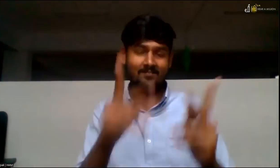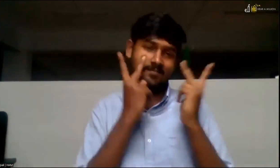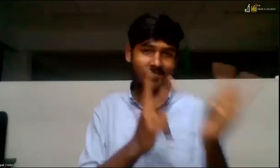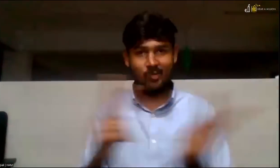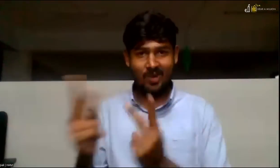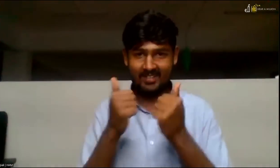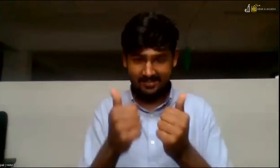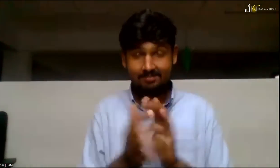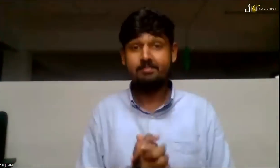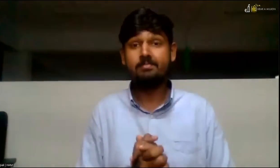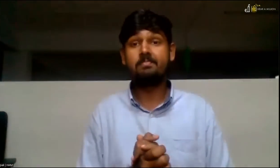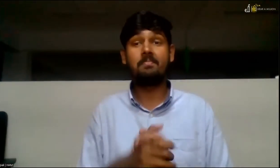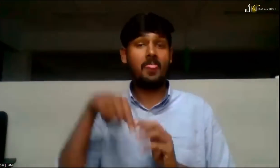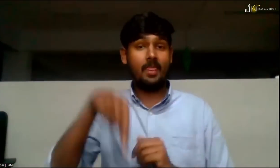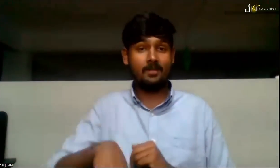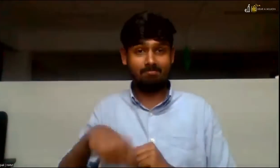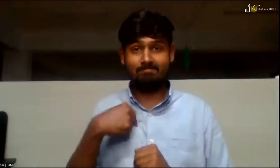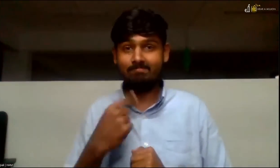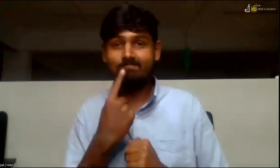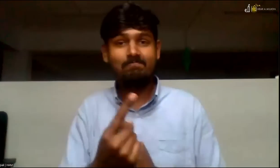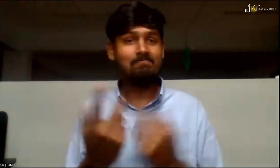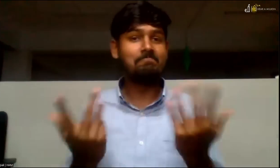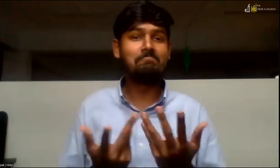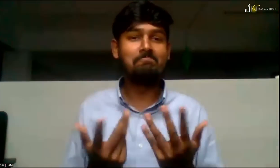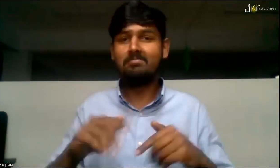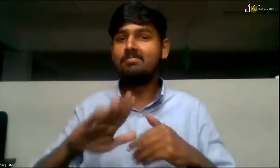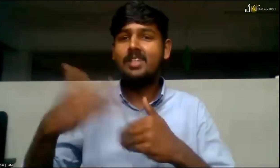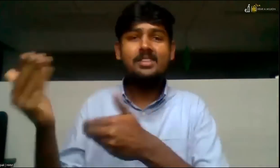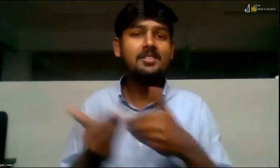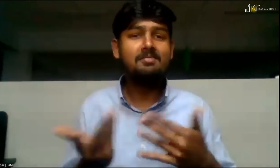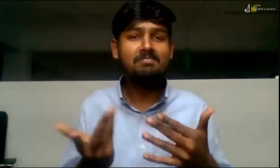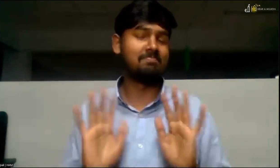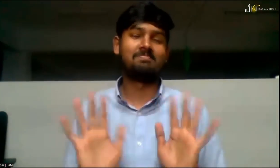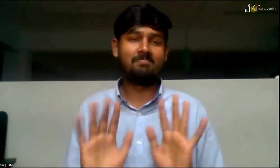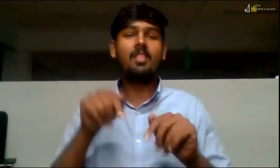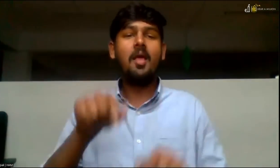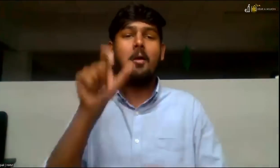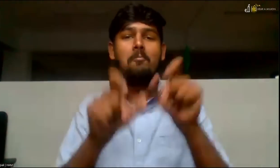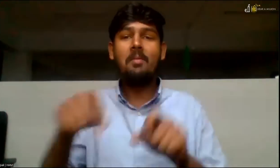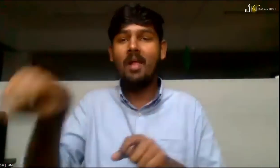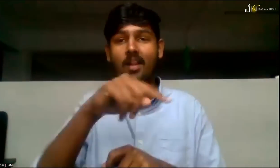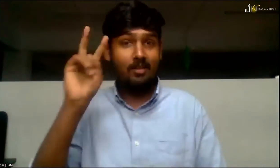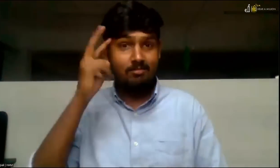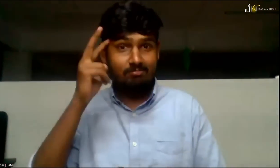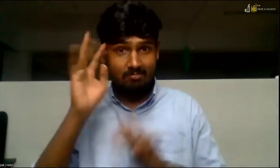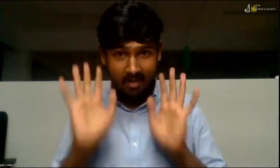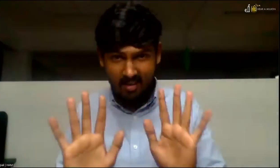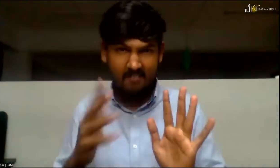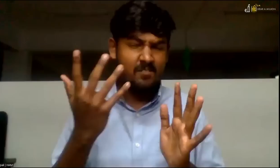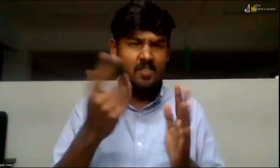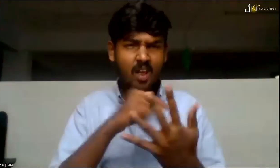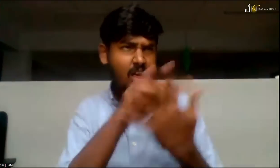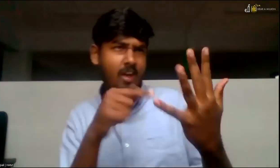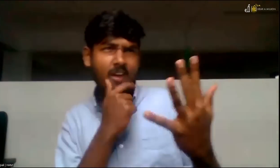can share across. And we will be having on the social media as well as on YouTube as well. Okay. So now I don't wanted to